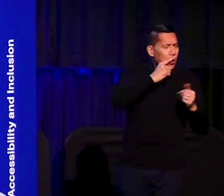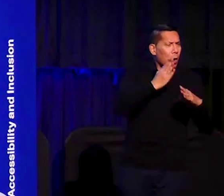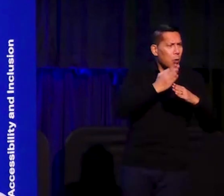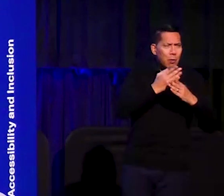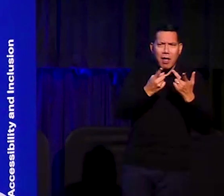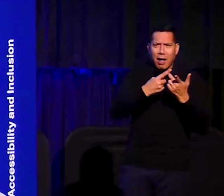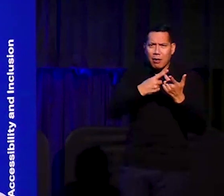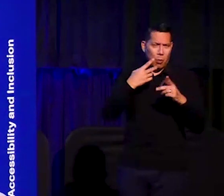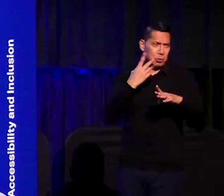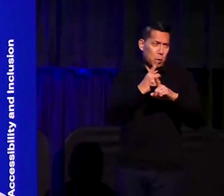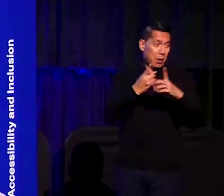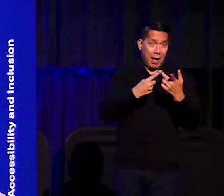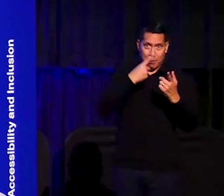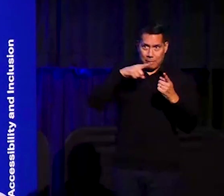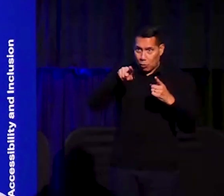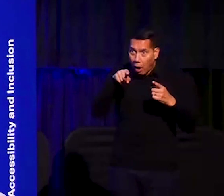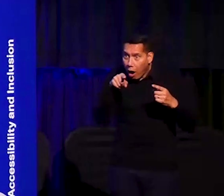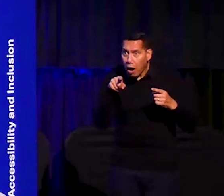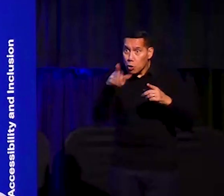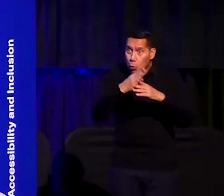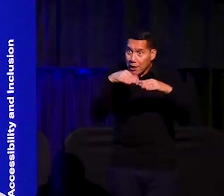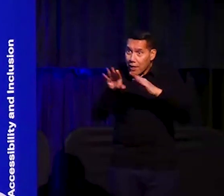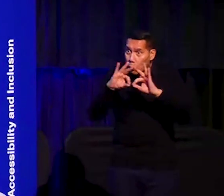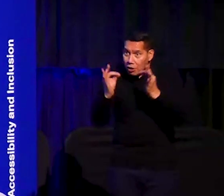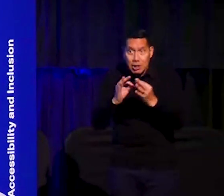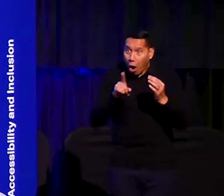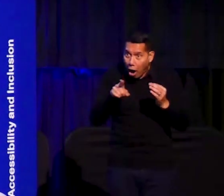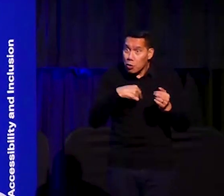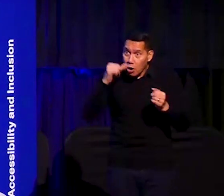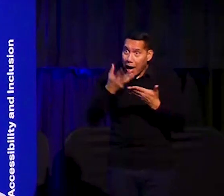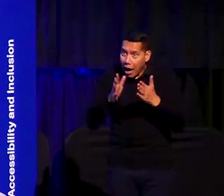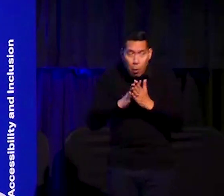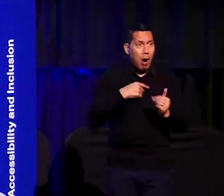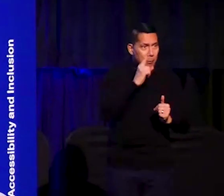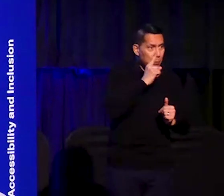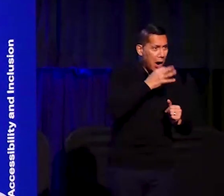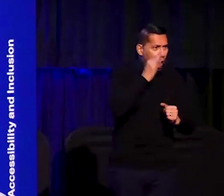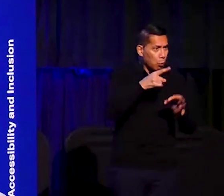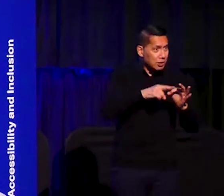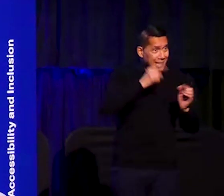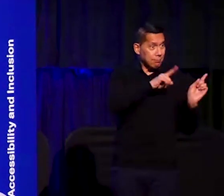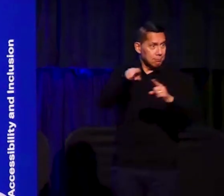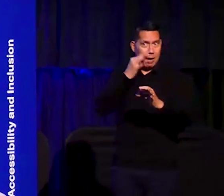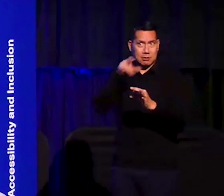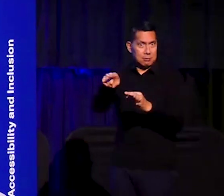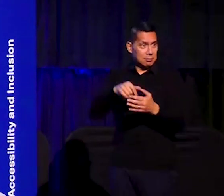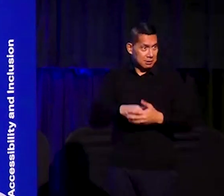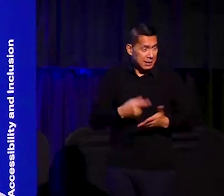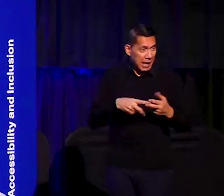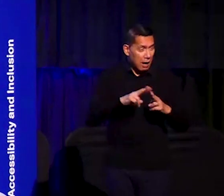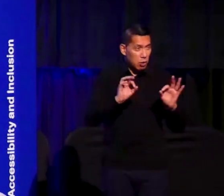teams here today. Guess what? I'm sending everyone to you. If you are not lucky enough to have an in-house team, come see